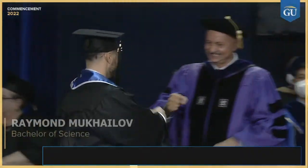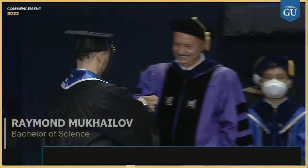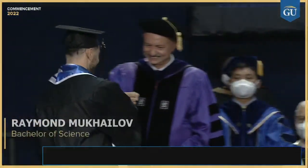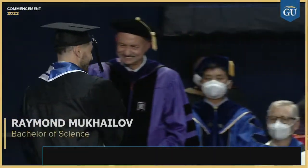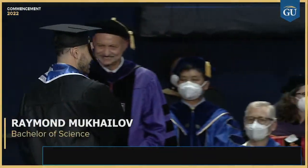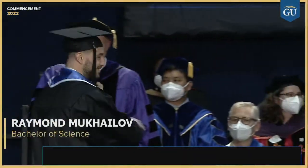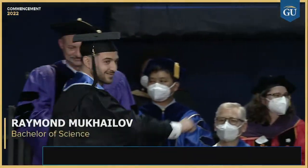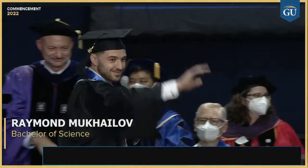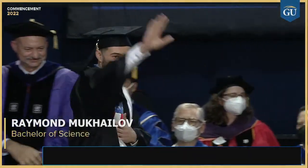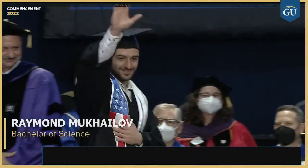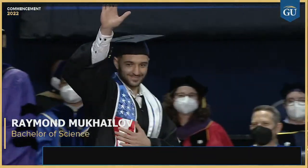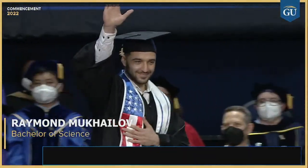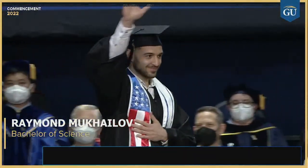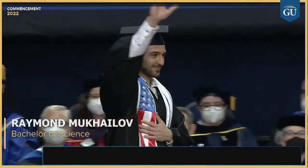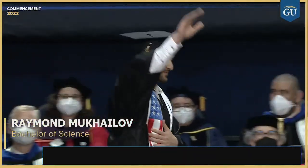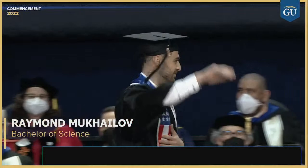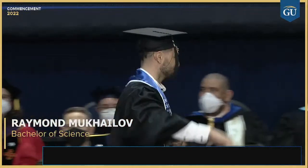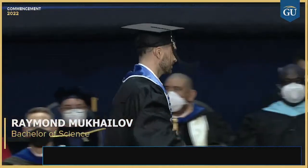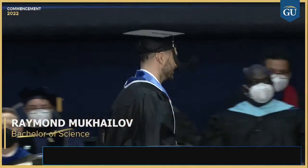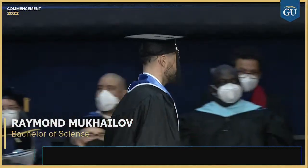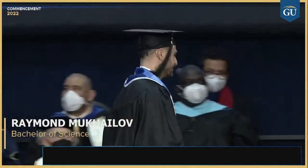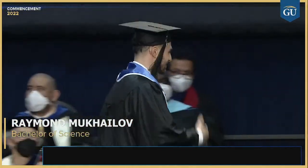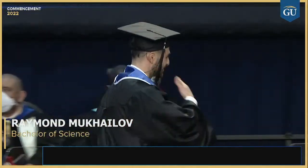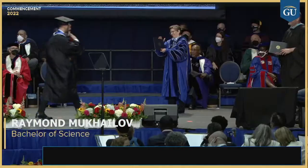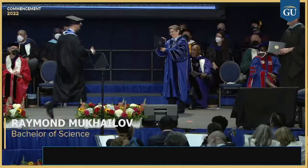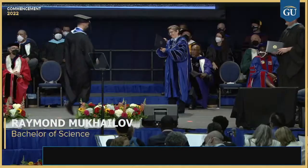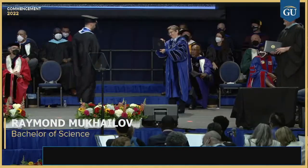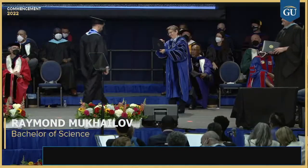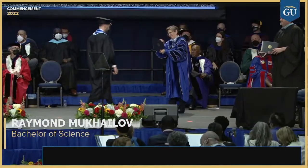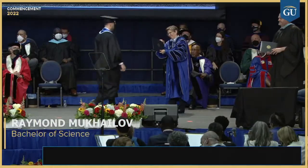Raymond Mukulov, Bachelor of Science.